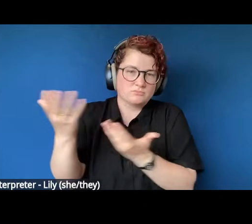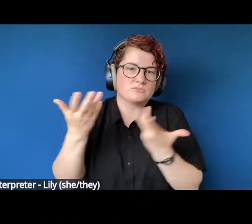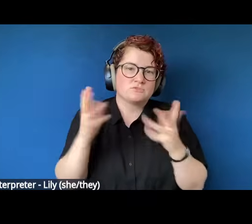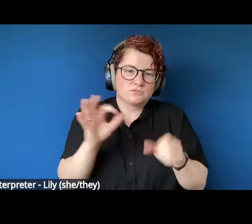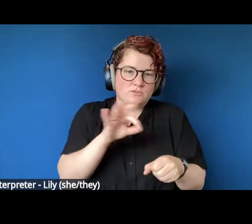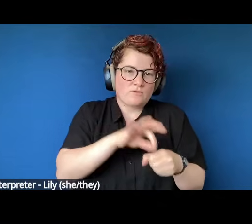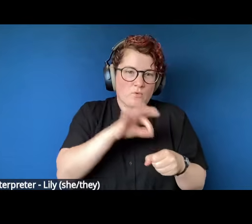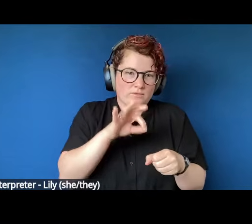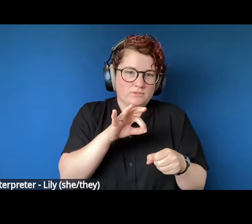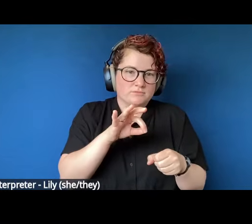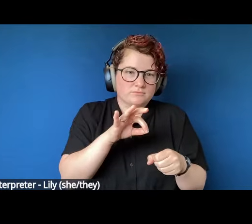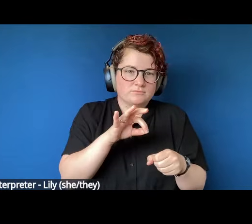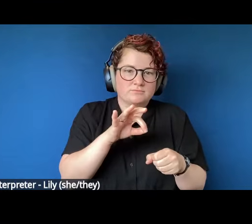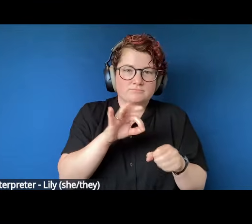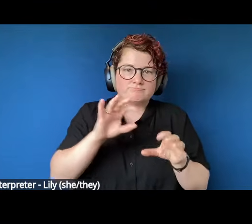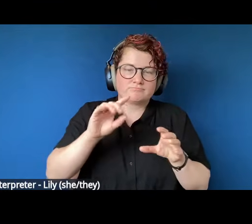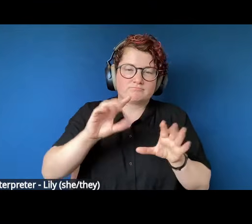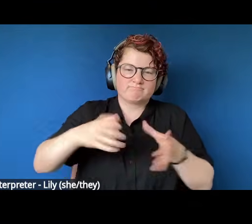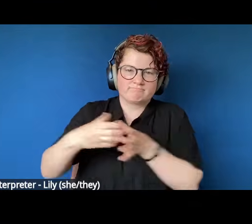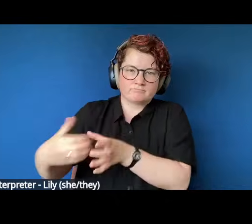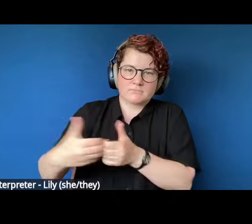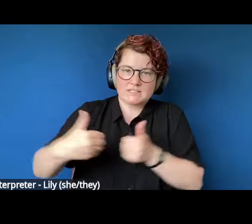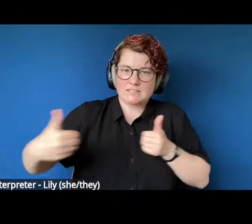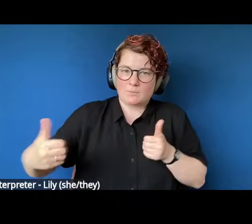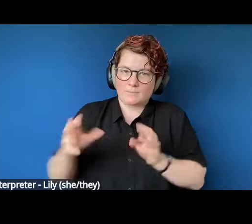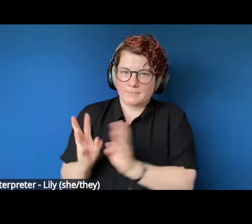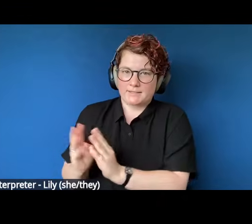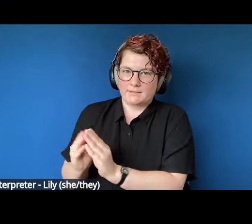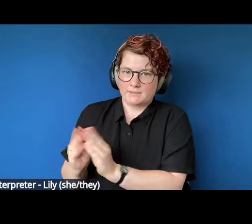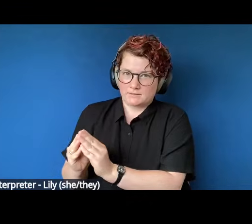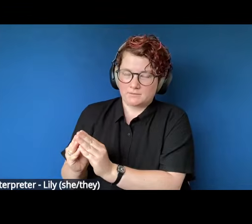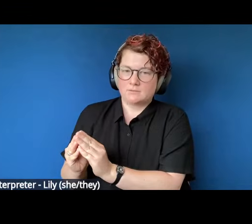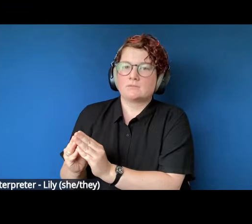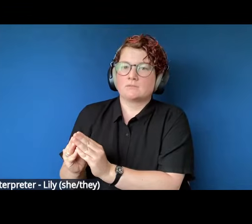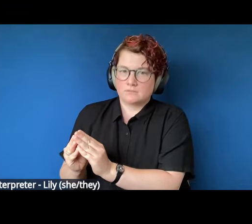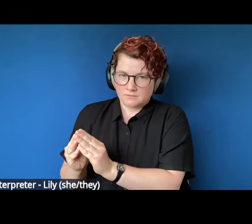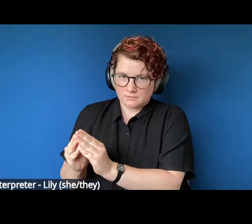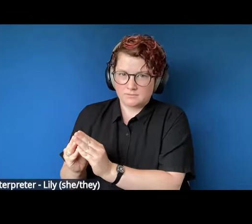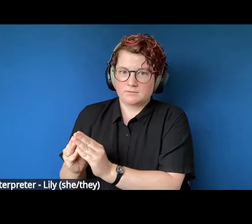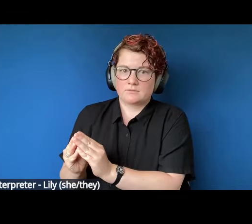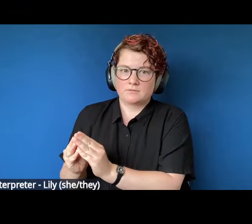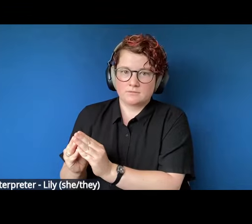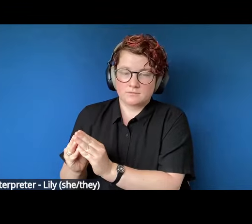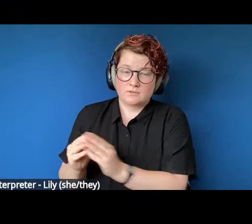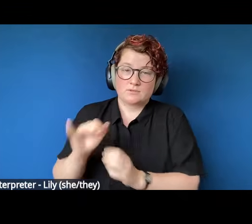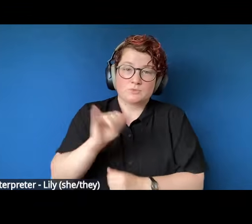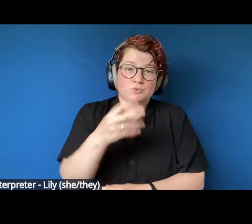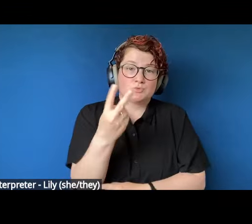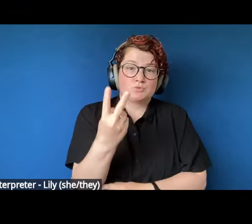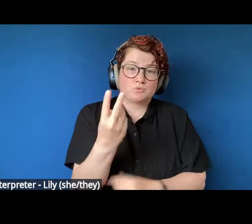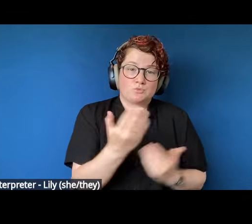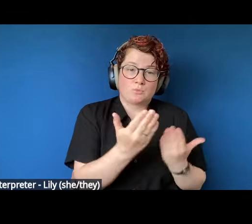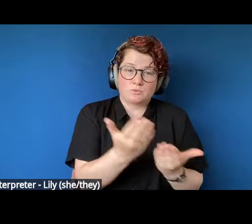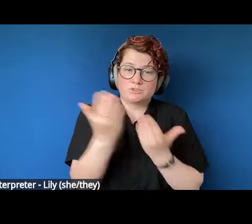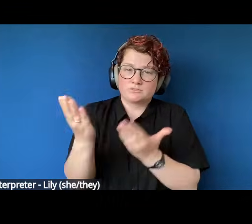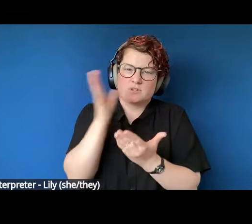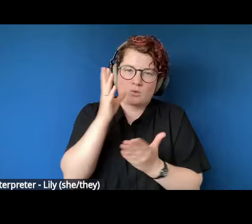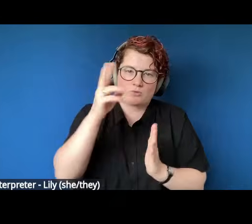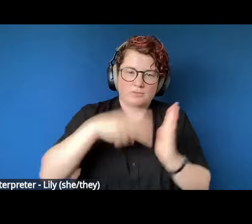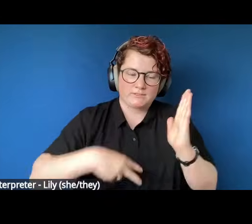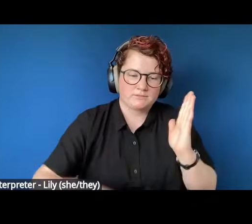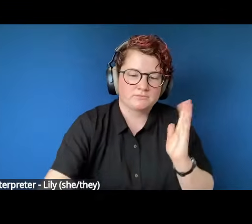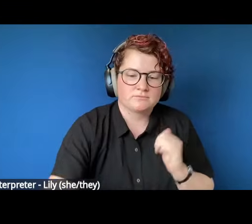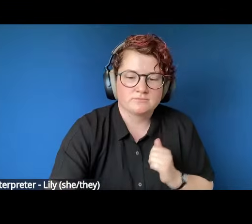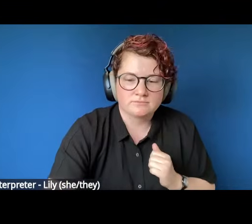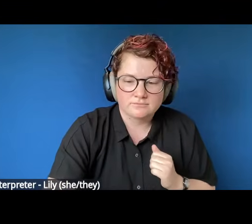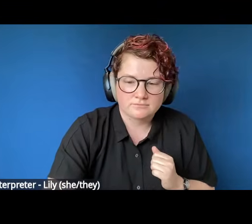the in-camera into the public. Those two motions I will read for the record. They